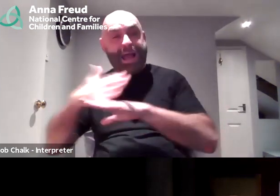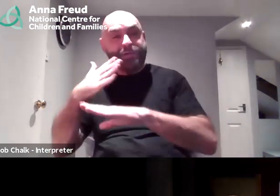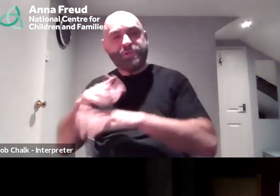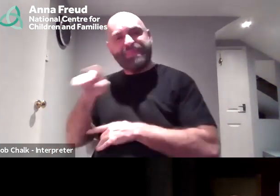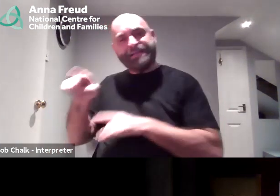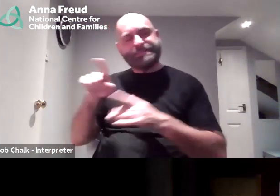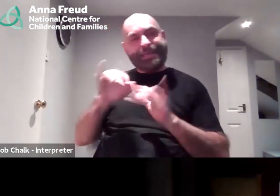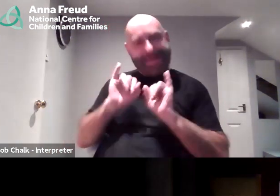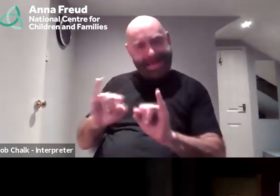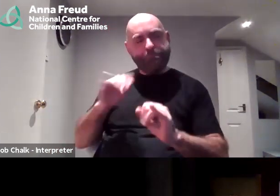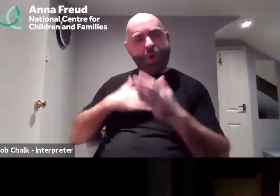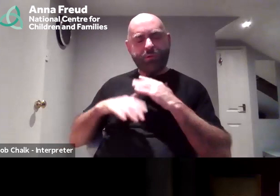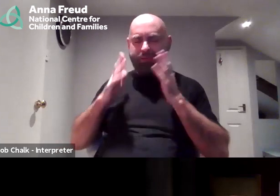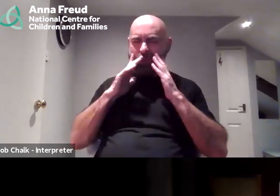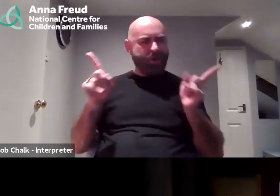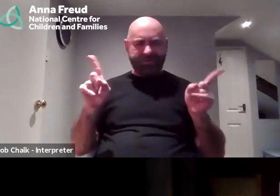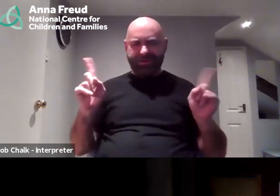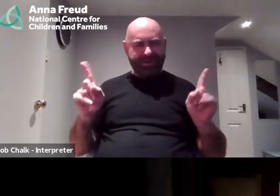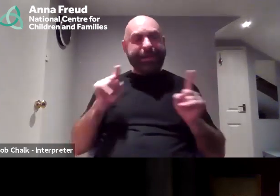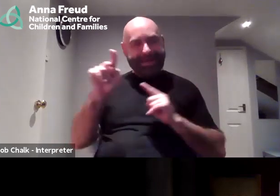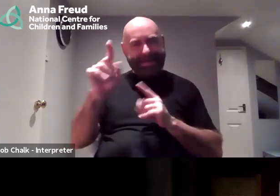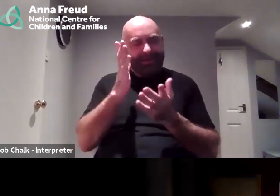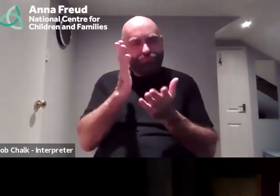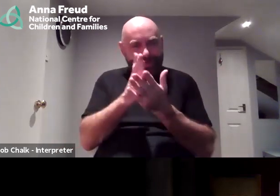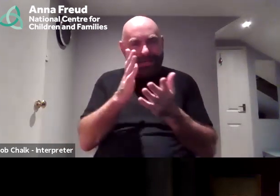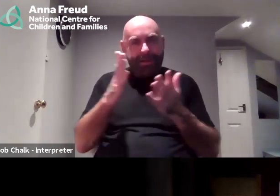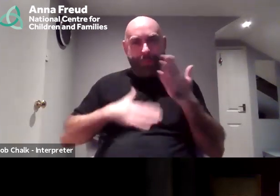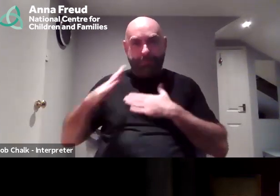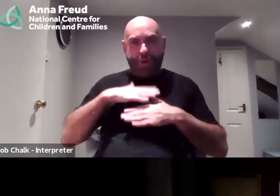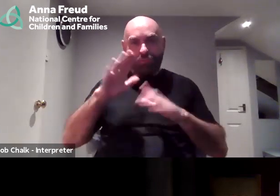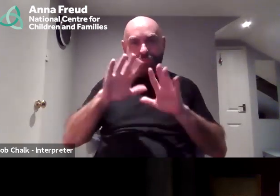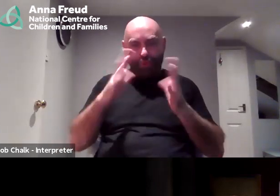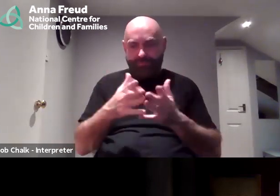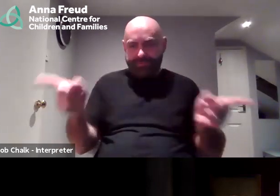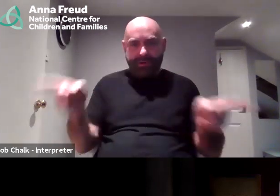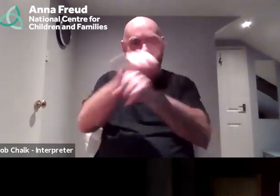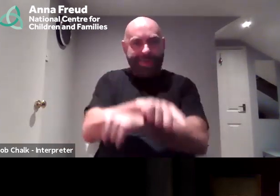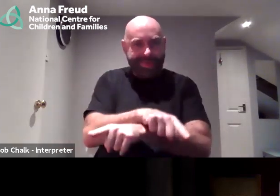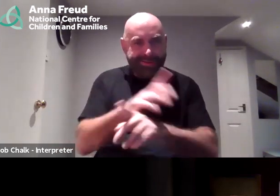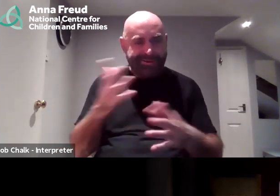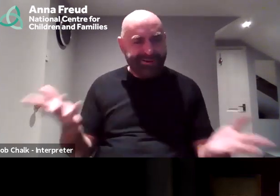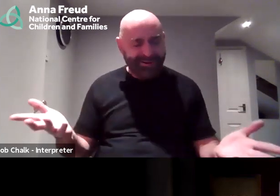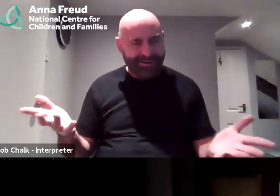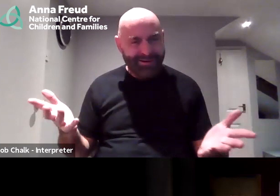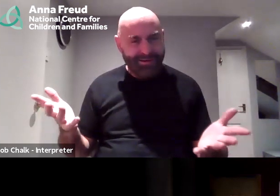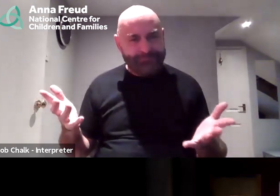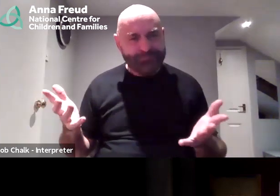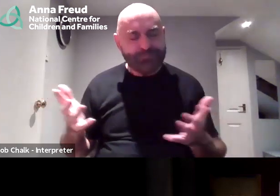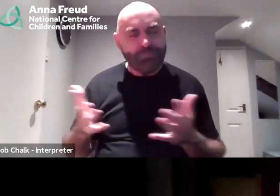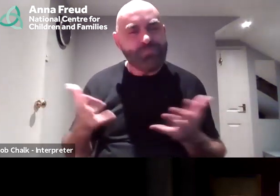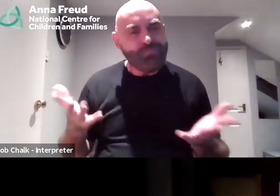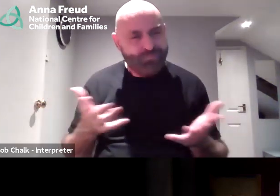immoral. My goodness, he literally turned the moral universe on its head. But so you